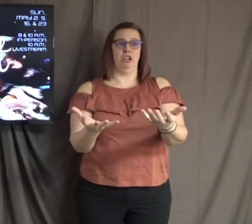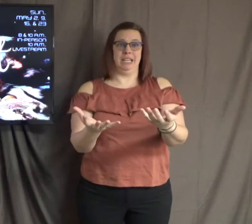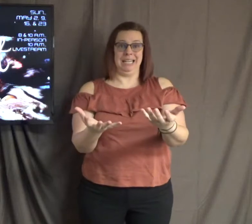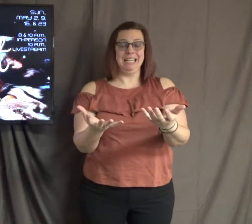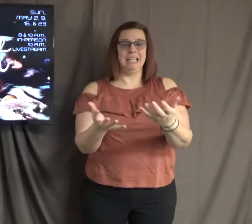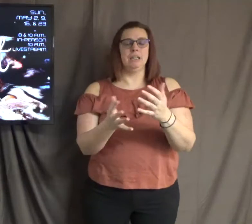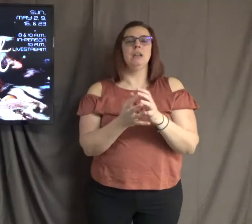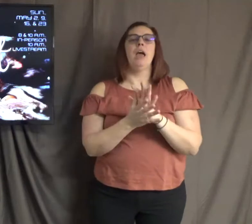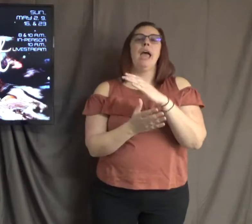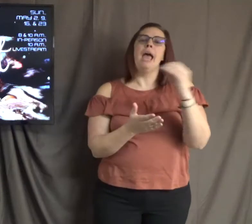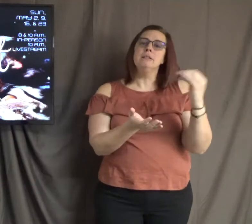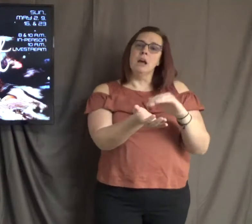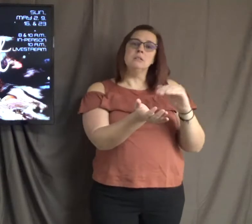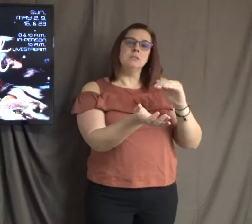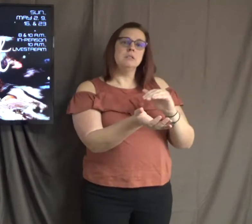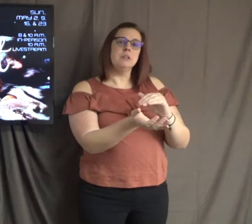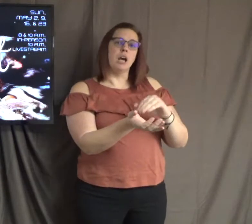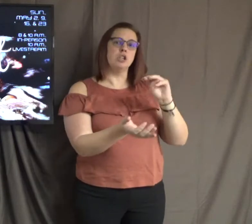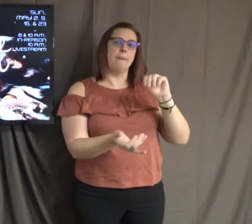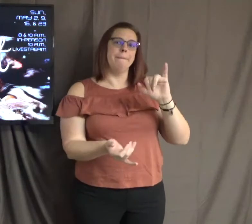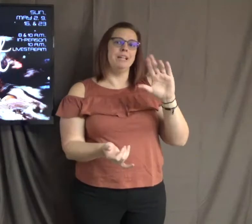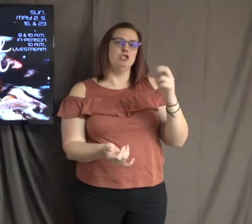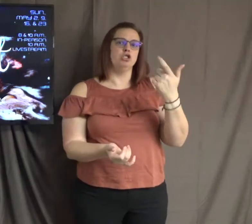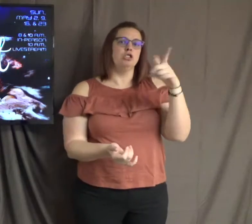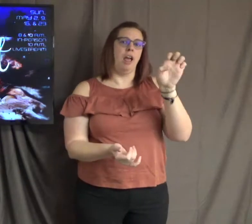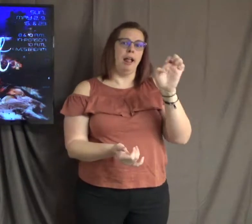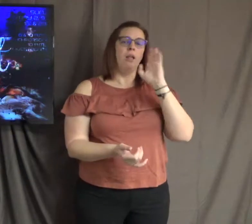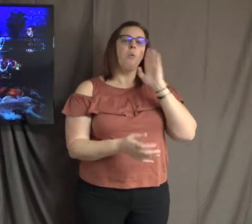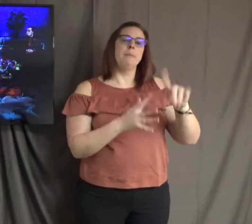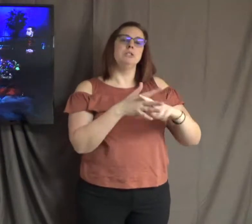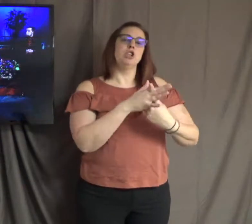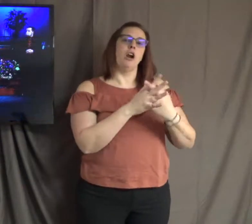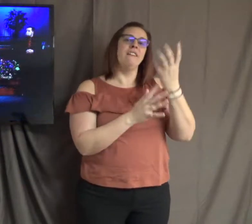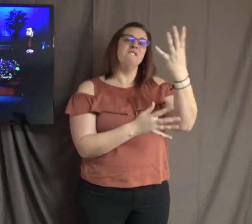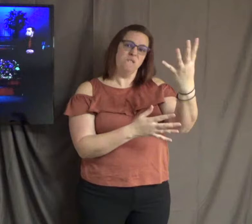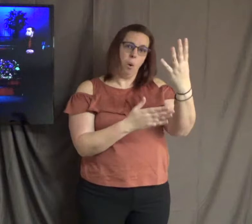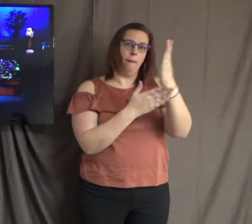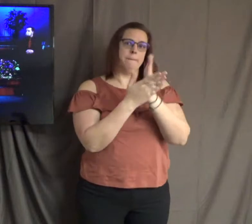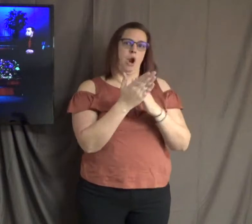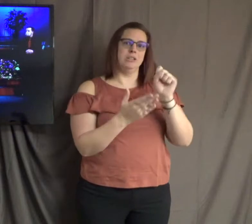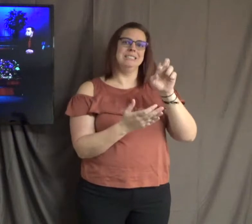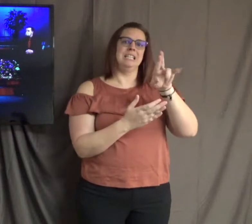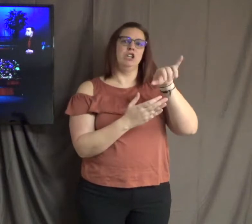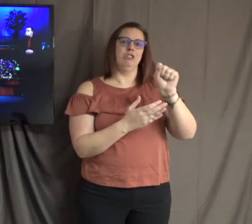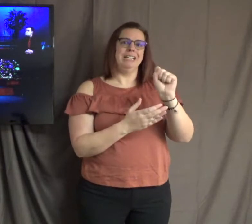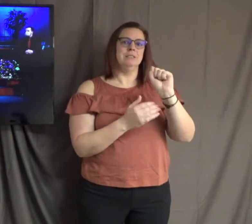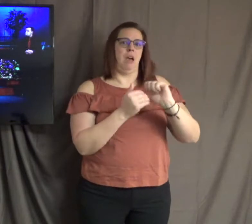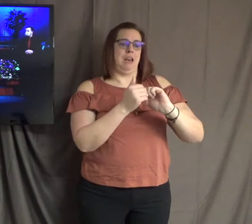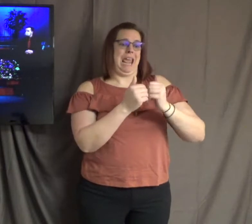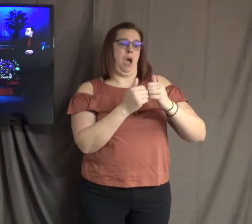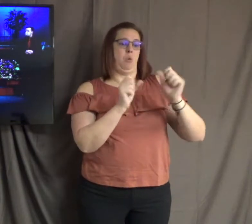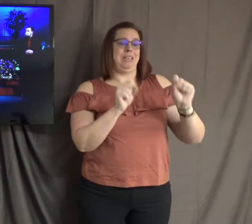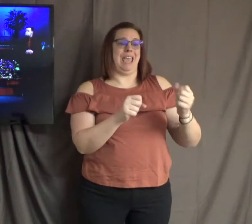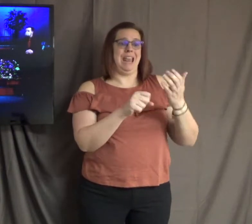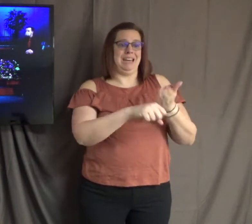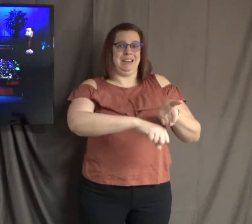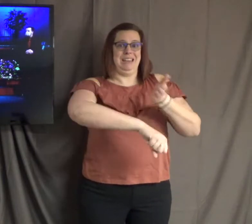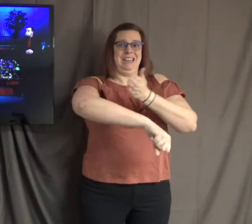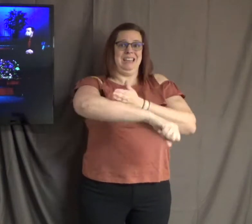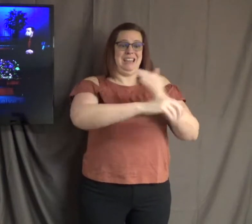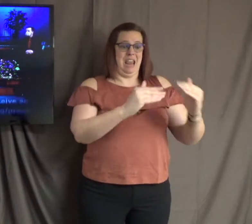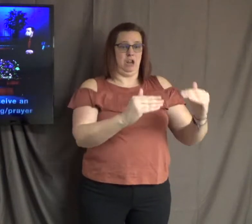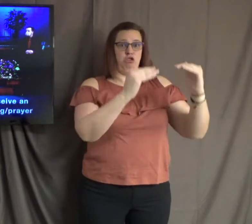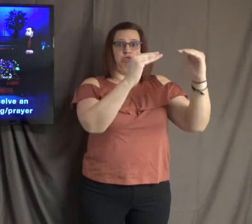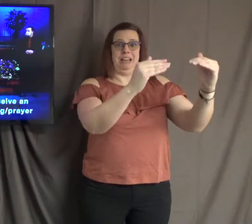Michelle is going to be kicking us off for a 4-part series on how we can increase the abundance in all areas of